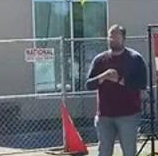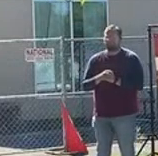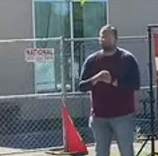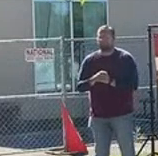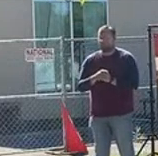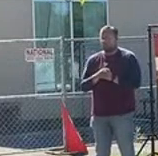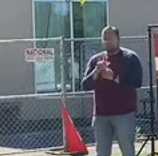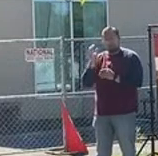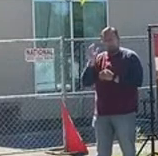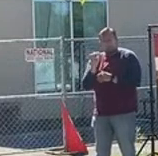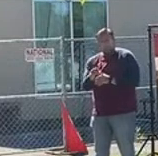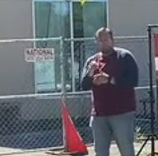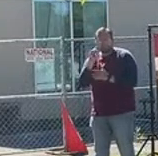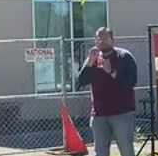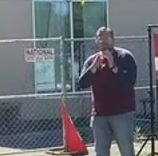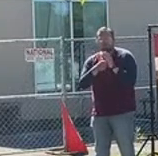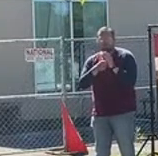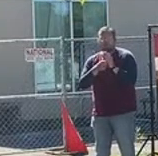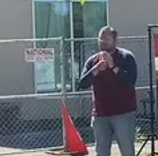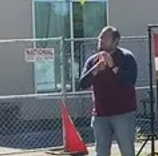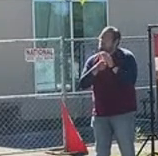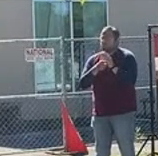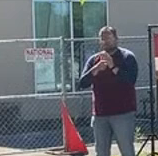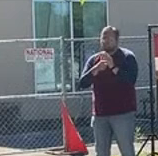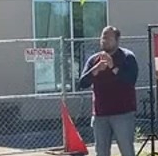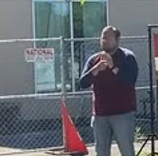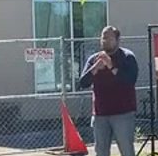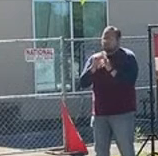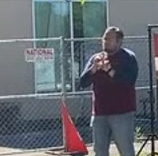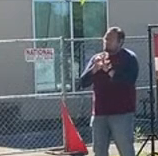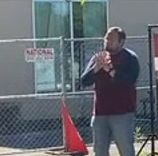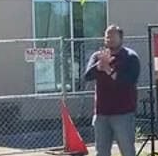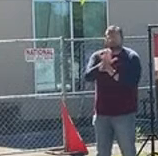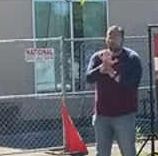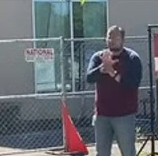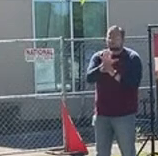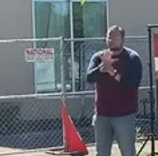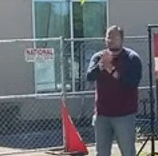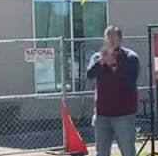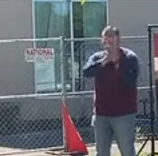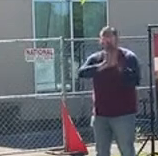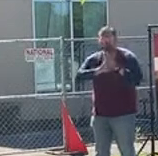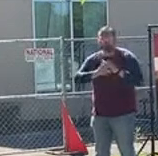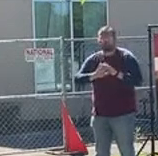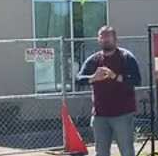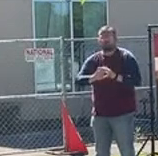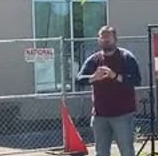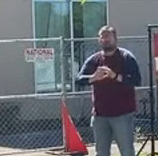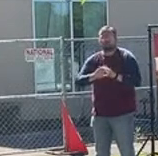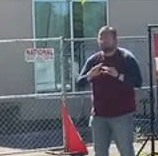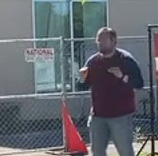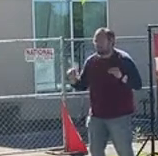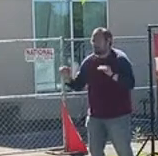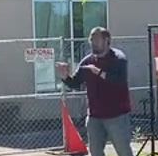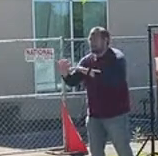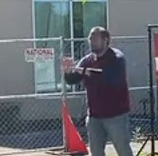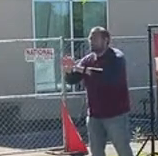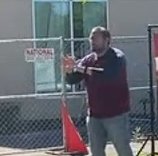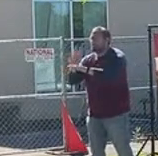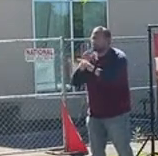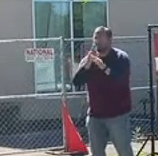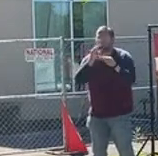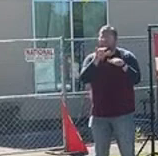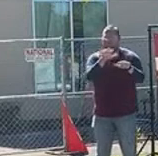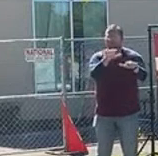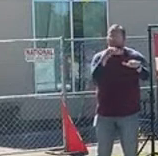May this acknowledgement carry resonance as a tool of peace over the land and waters we mutually